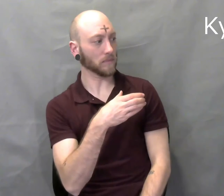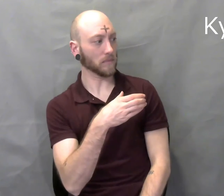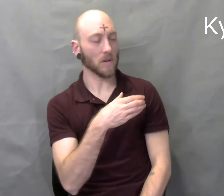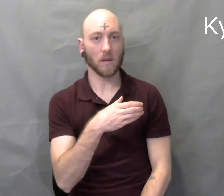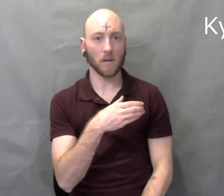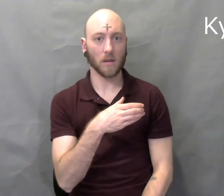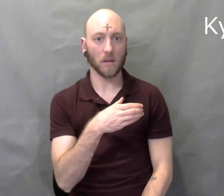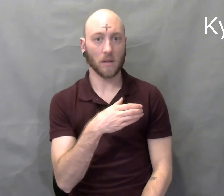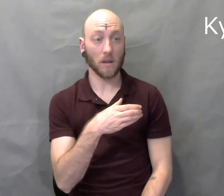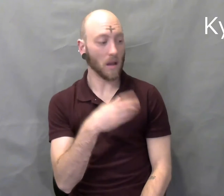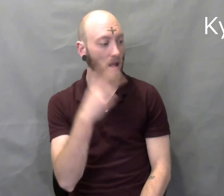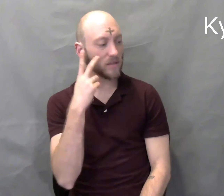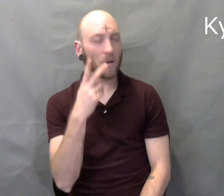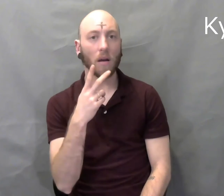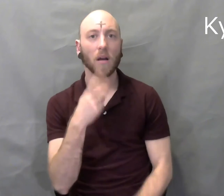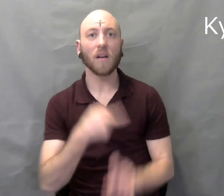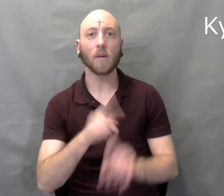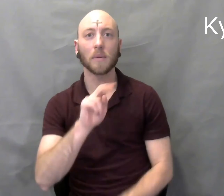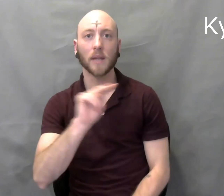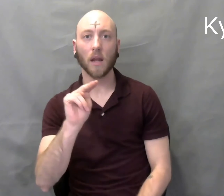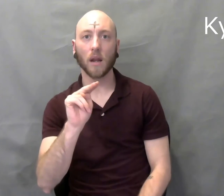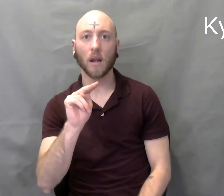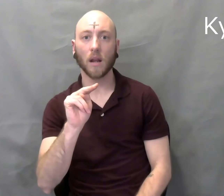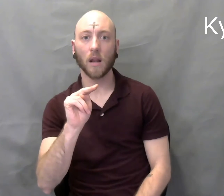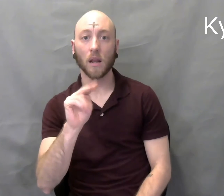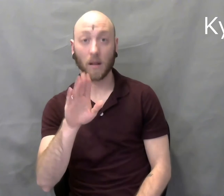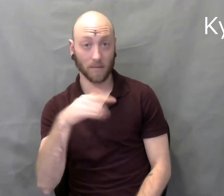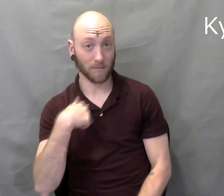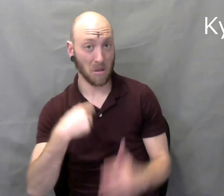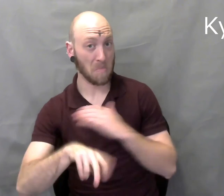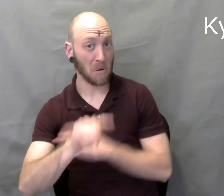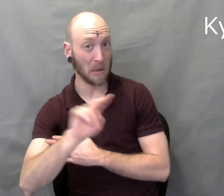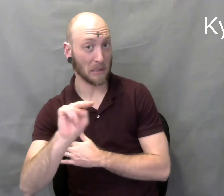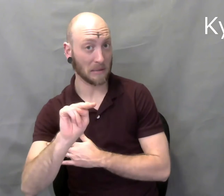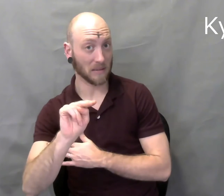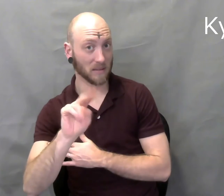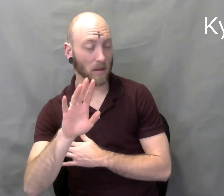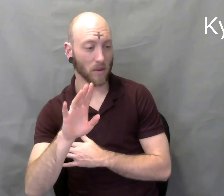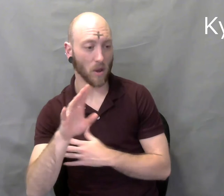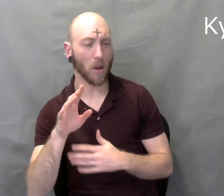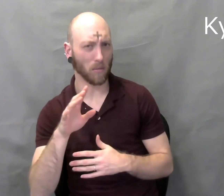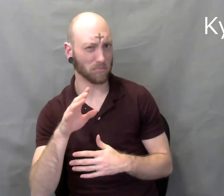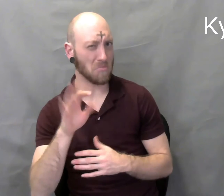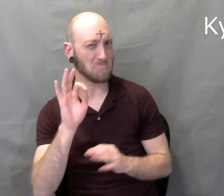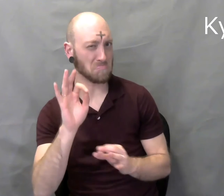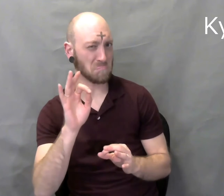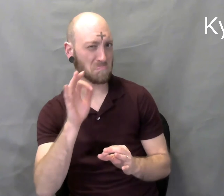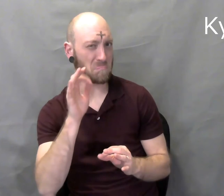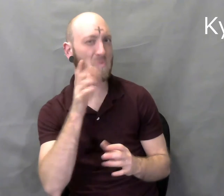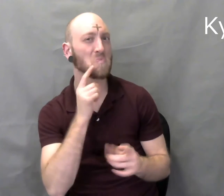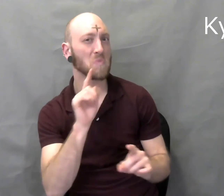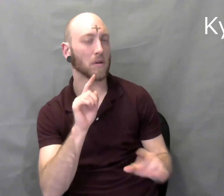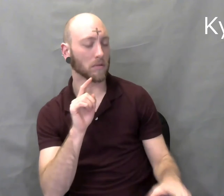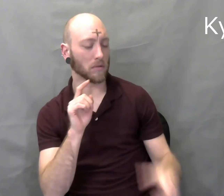that it was from Tennessee. Well, I was born in Tennessee. And so I'm like, this is going to work.